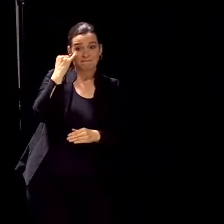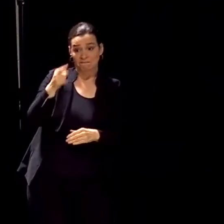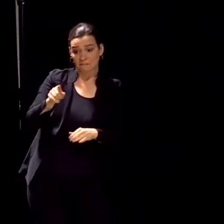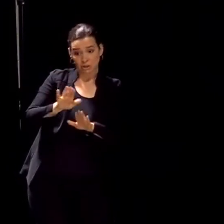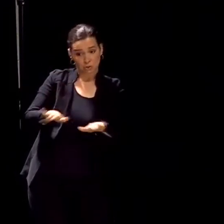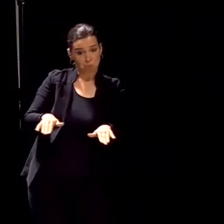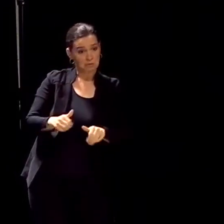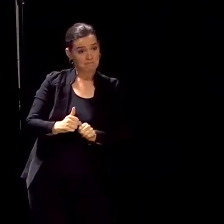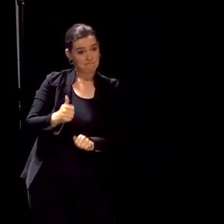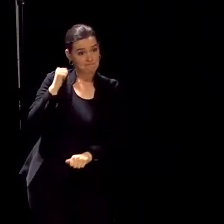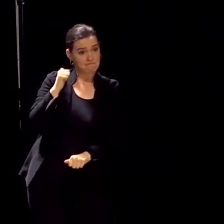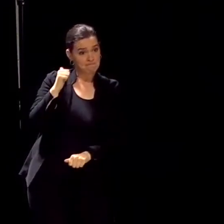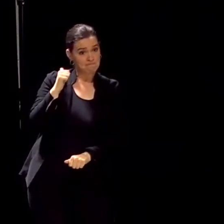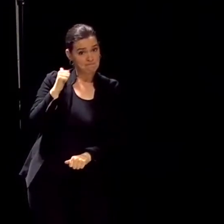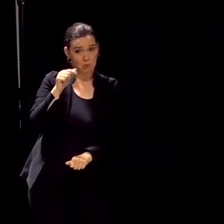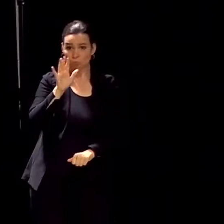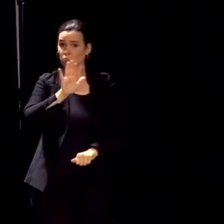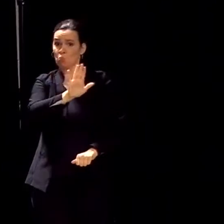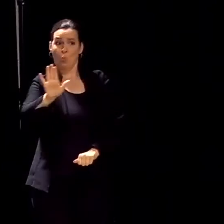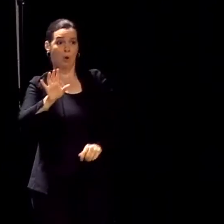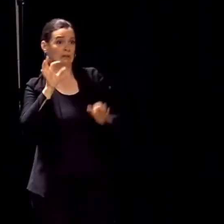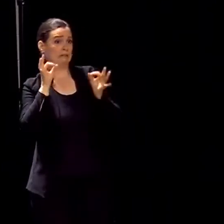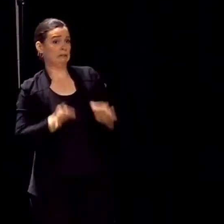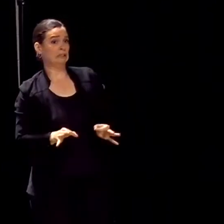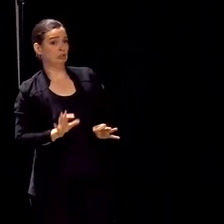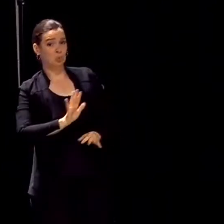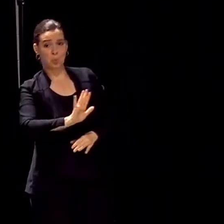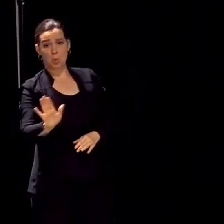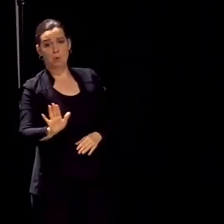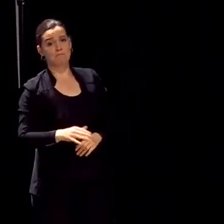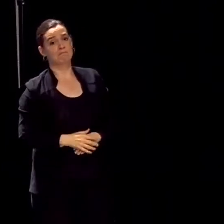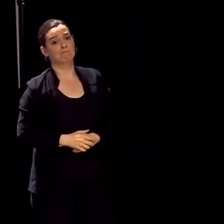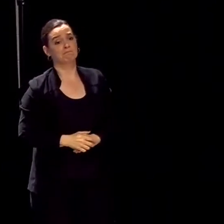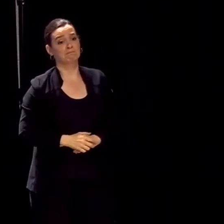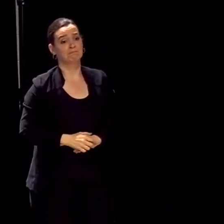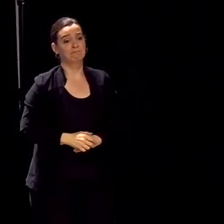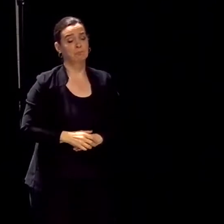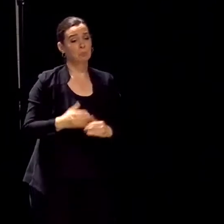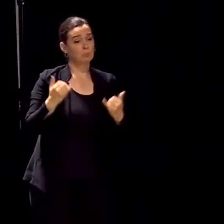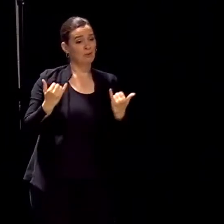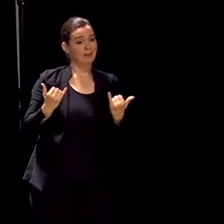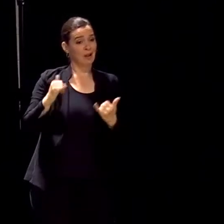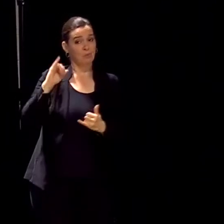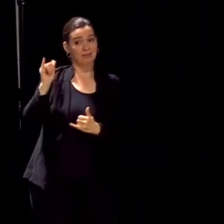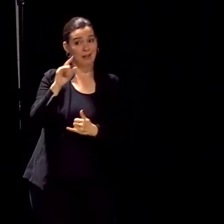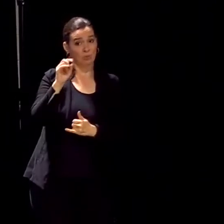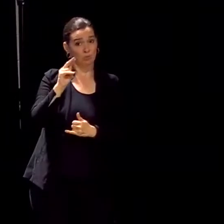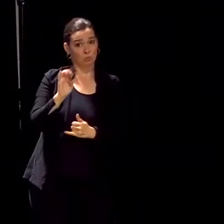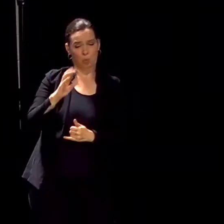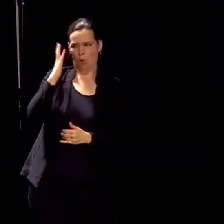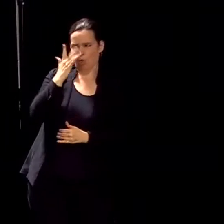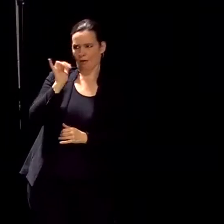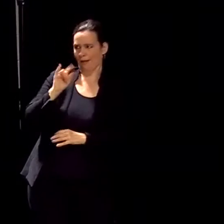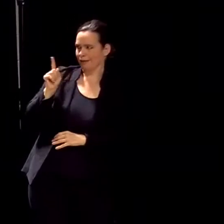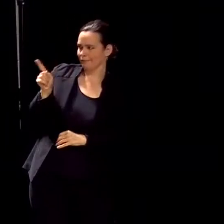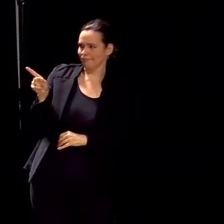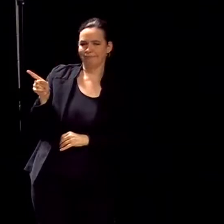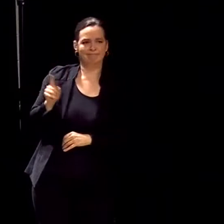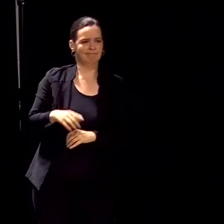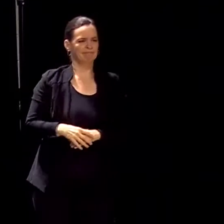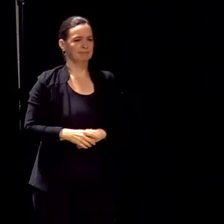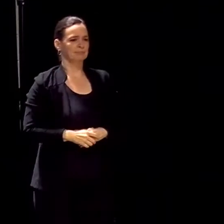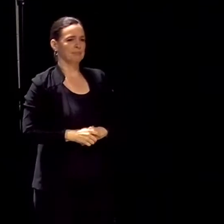us. So that's what the yellow zone looks like. There's metrics for the yellow zone